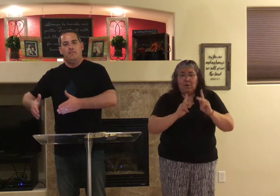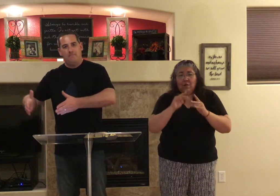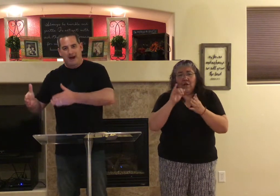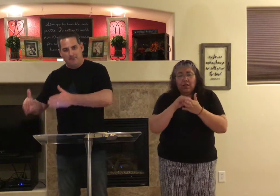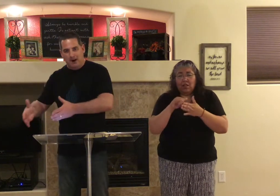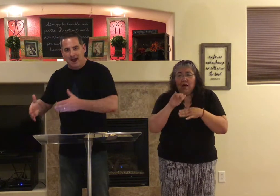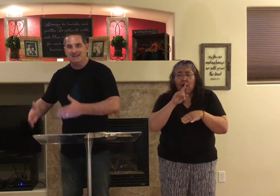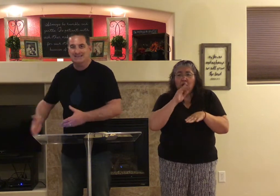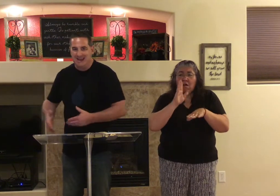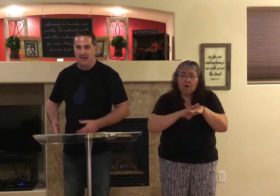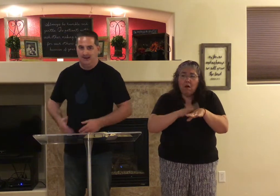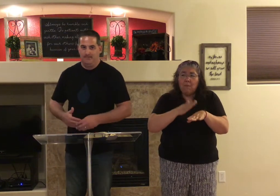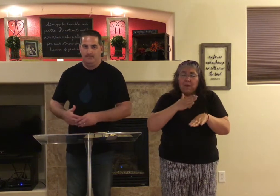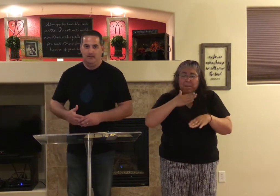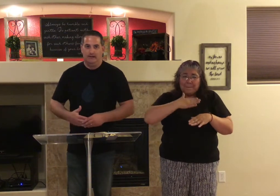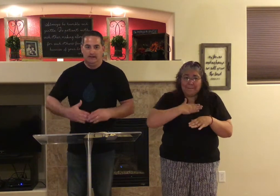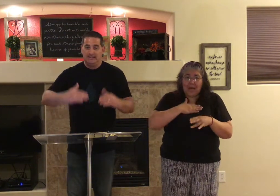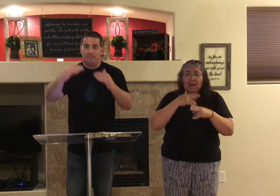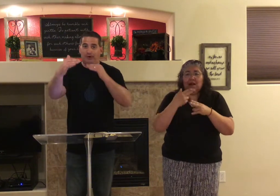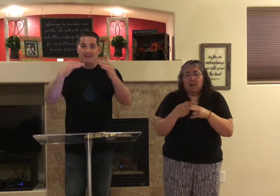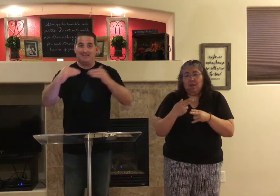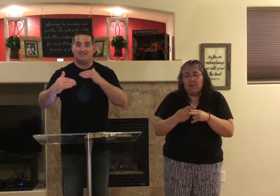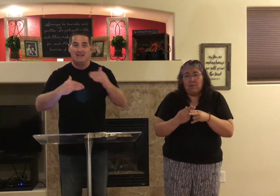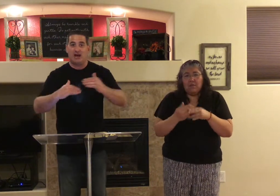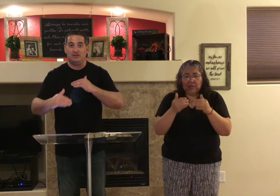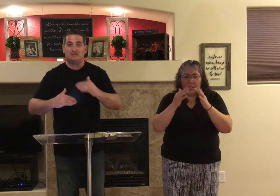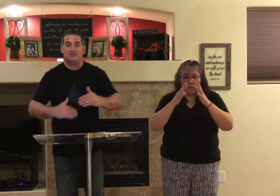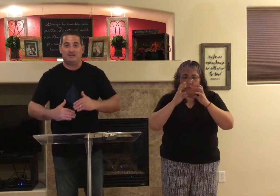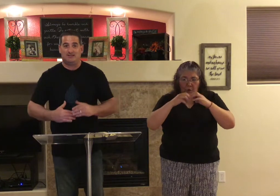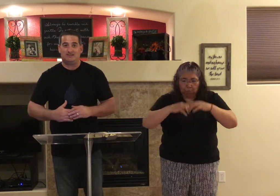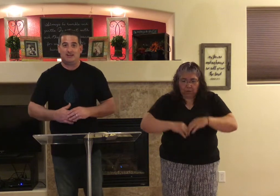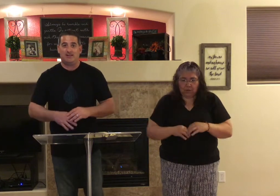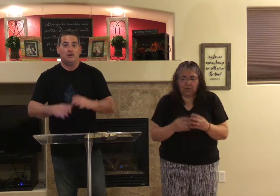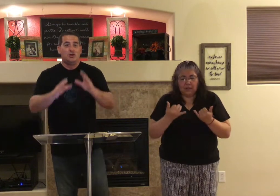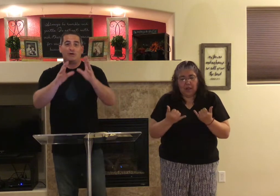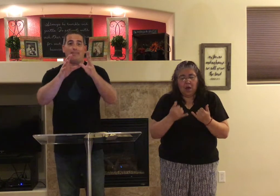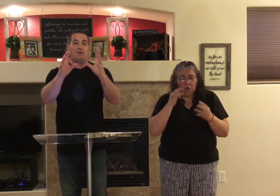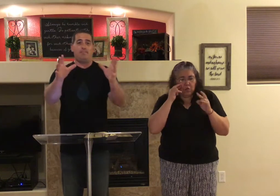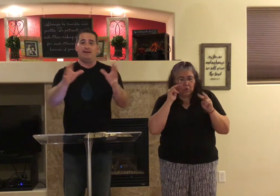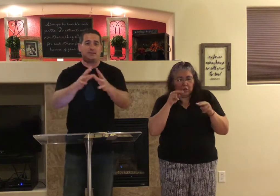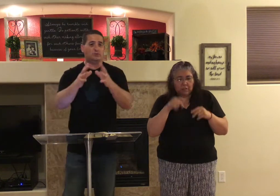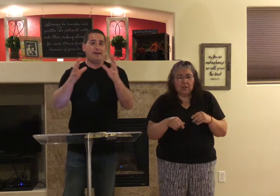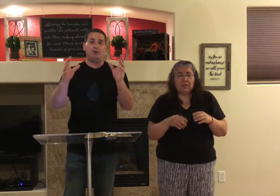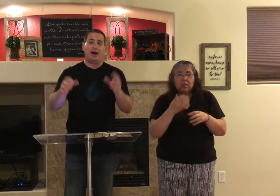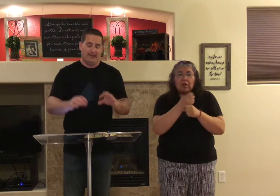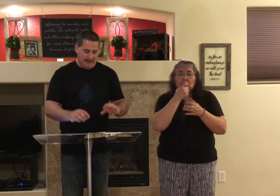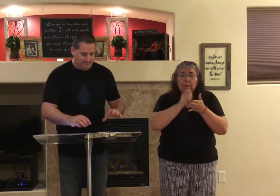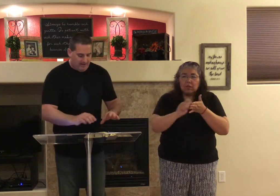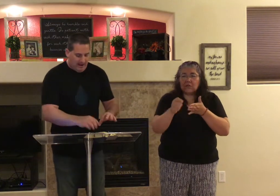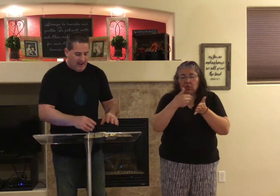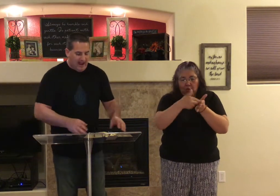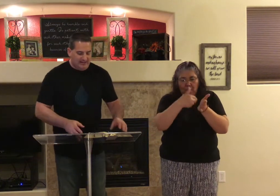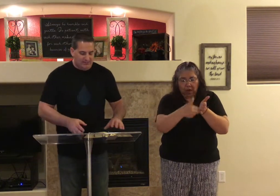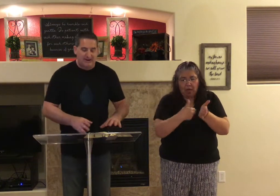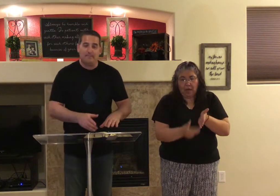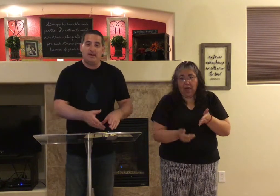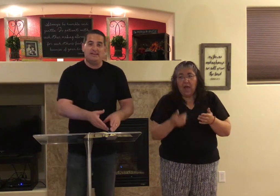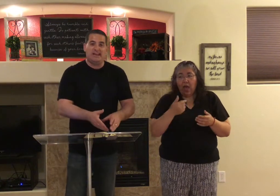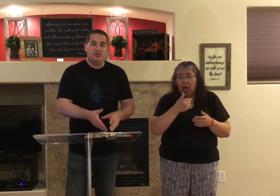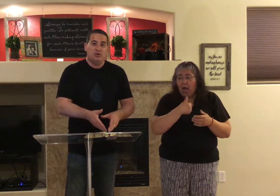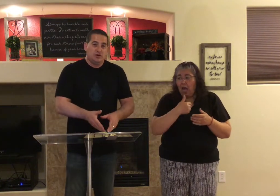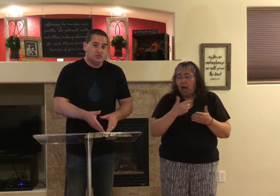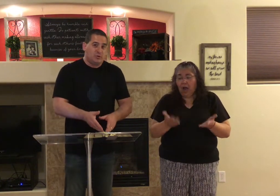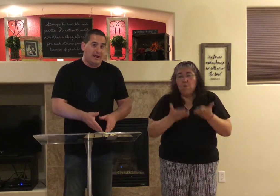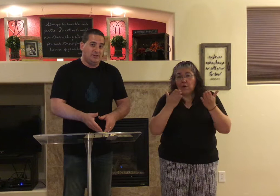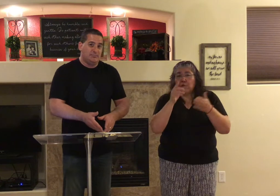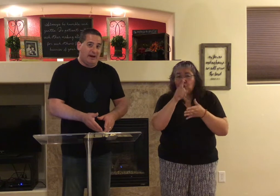called by my name. Let's break this down. Let's look at this together. Grab your pencil, grab your highlight. I highly recommend